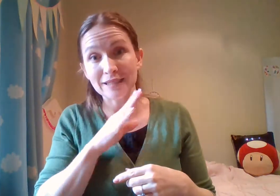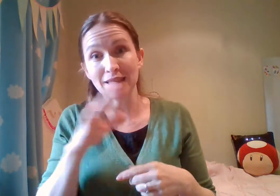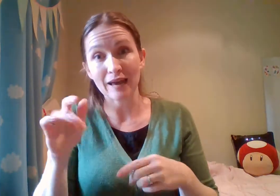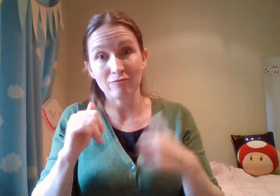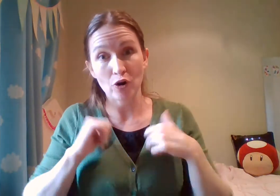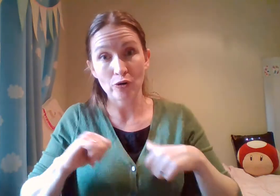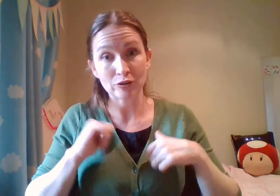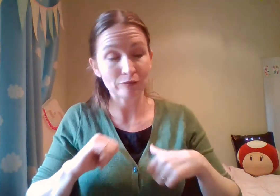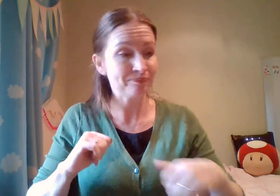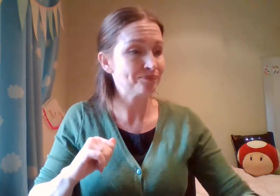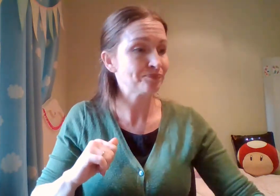that rehearsal.